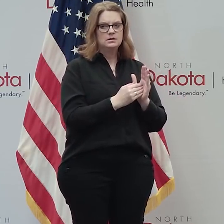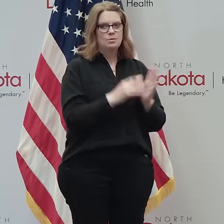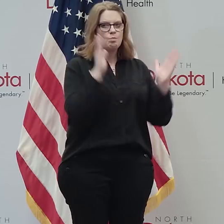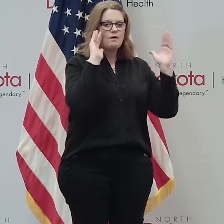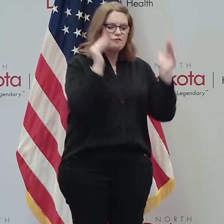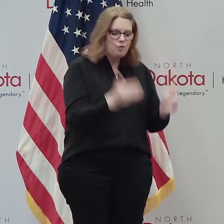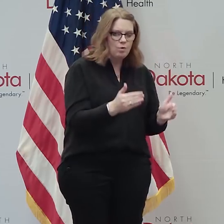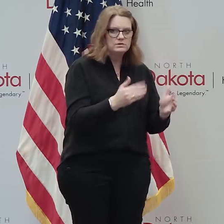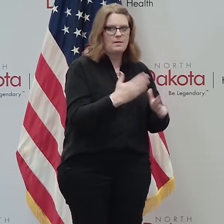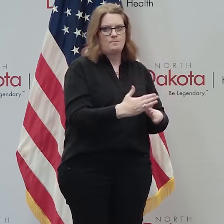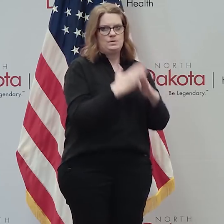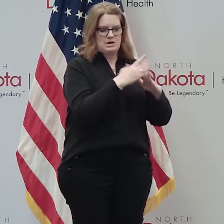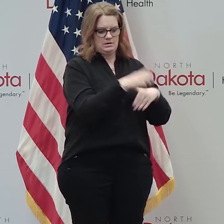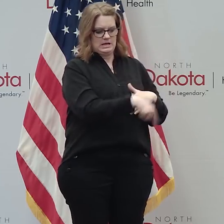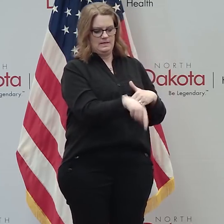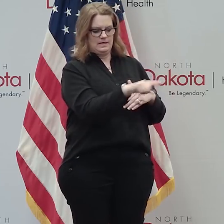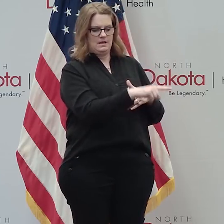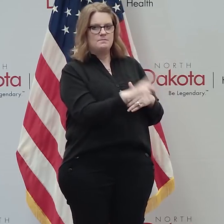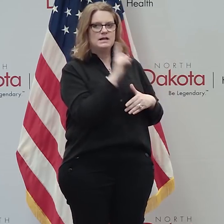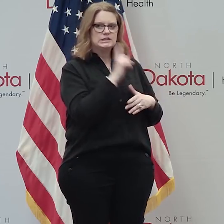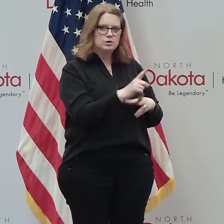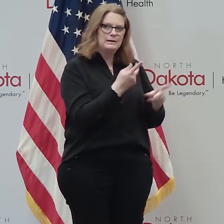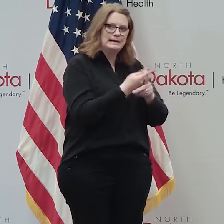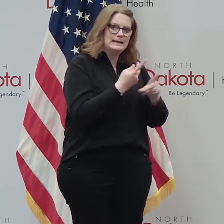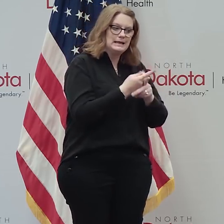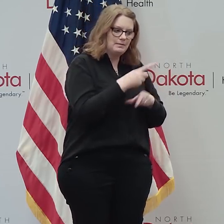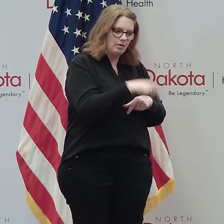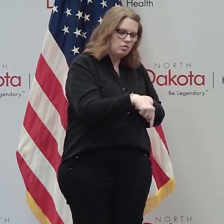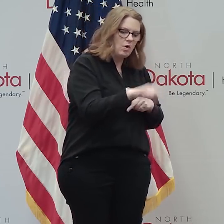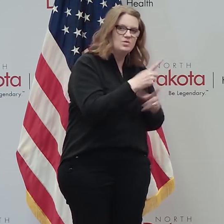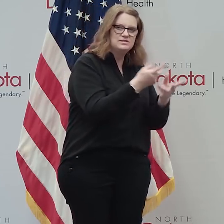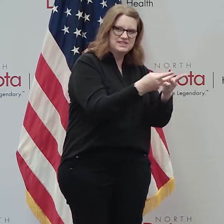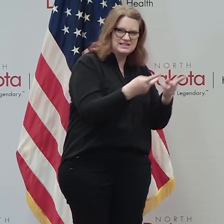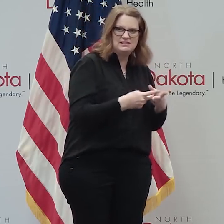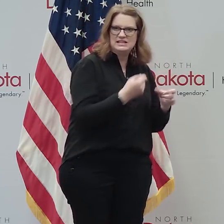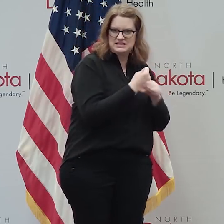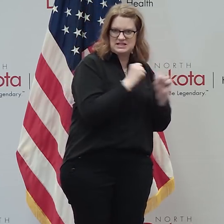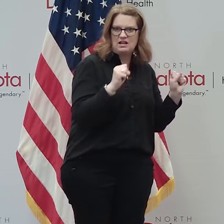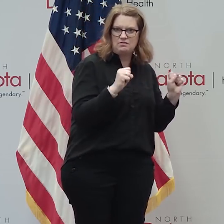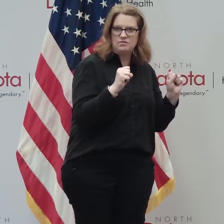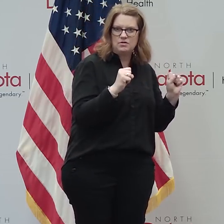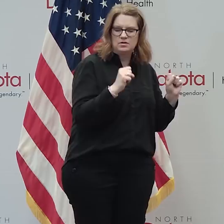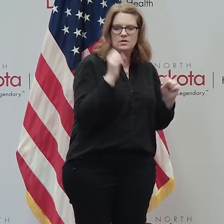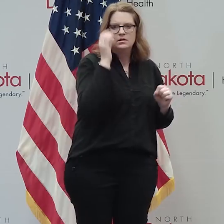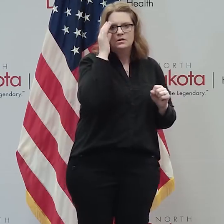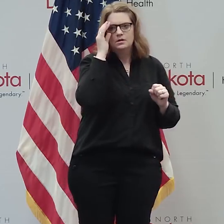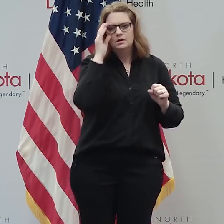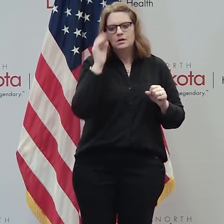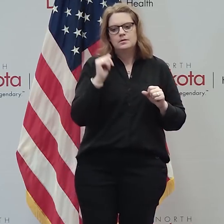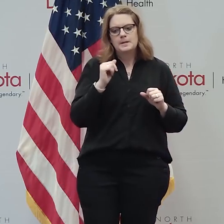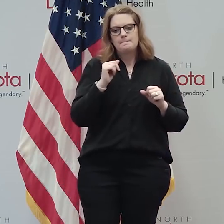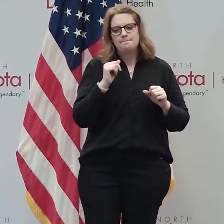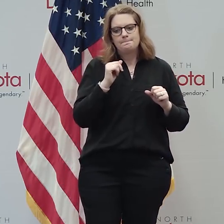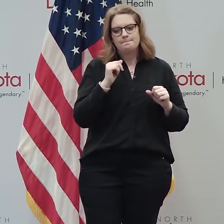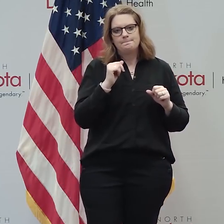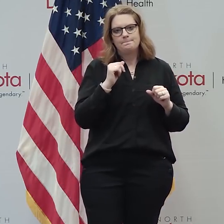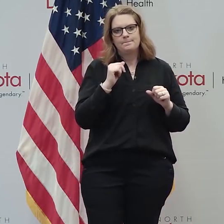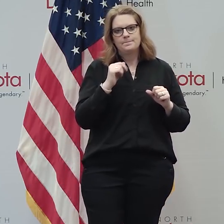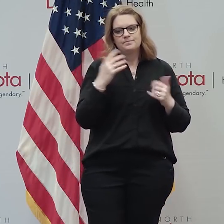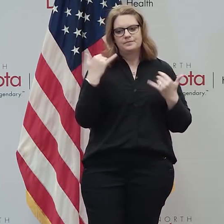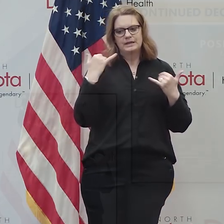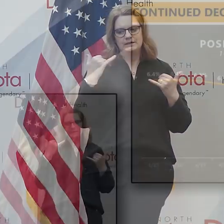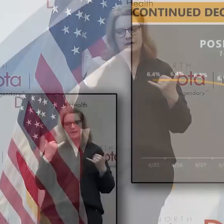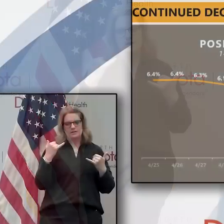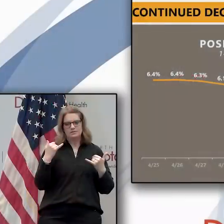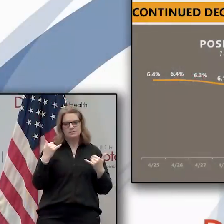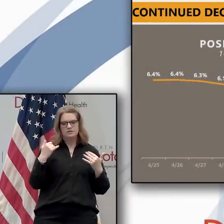we can secure those facilities and keep them safe for all those that are living there. When we take a look at the positive rate